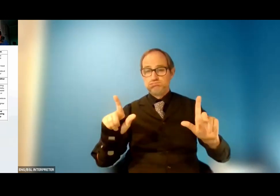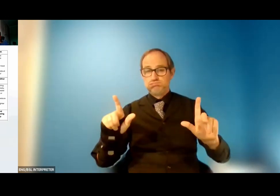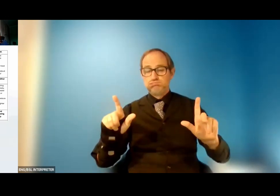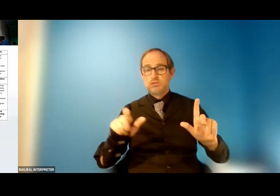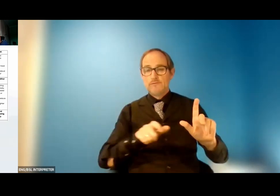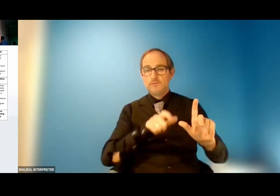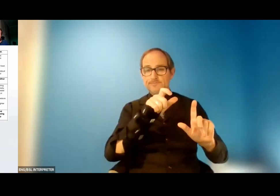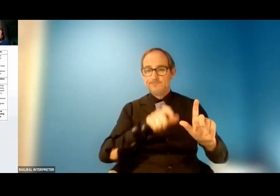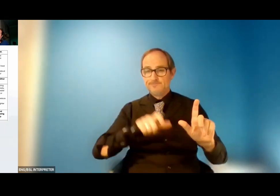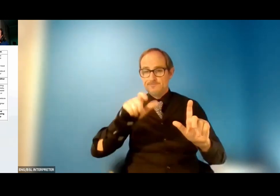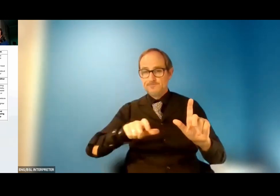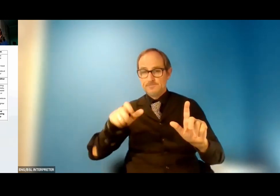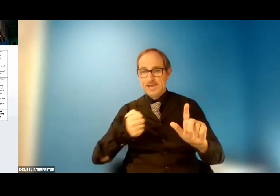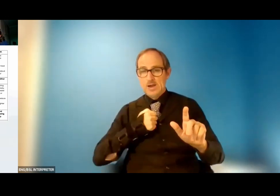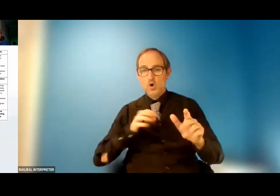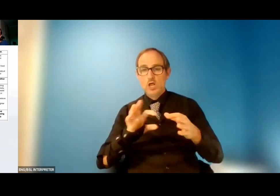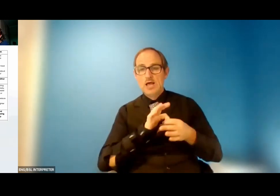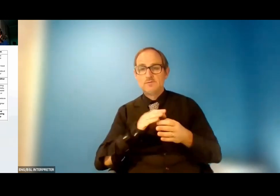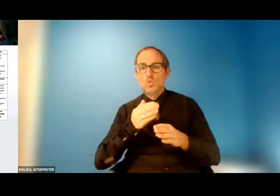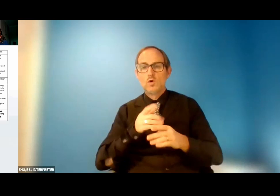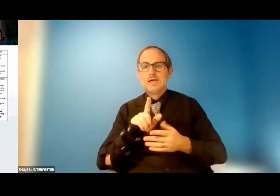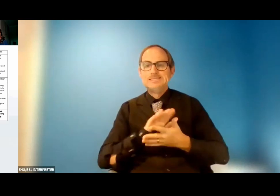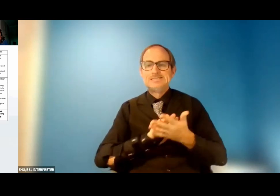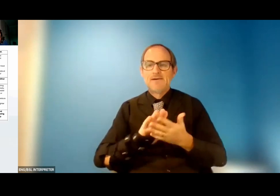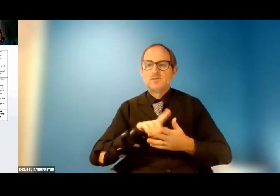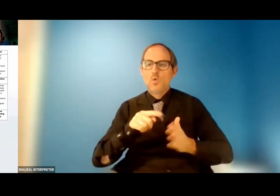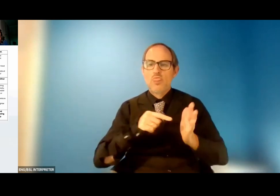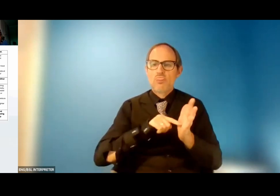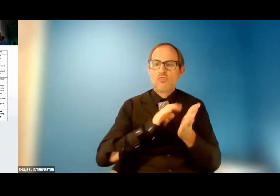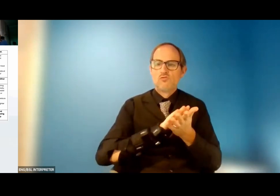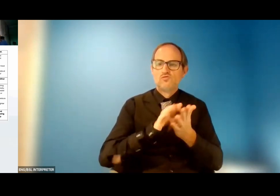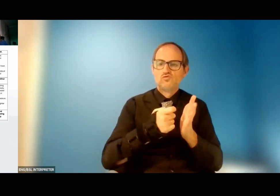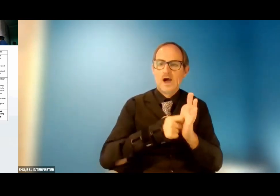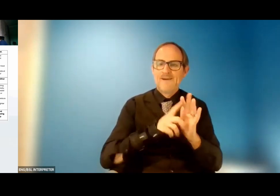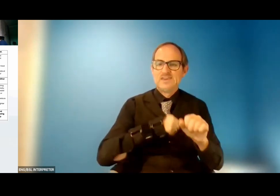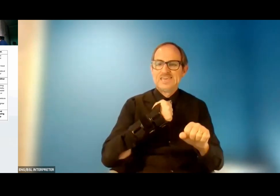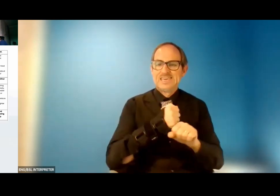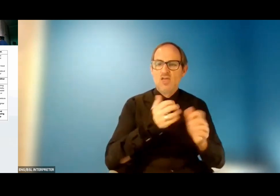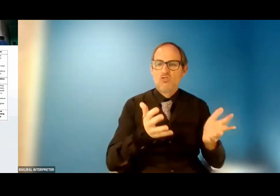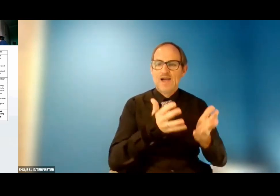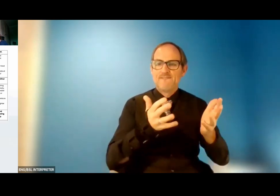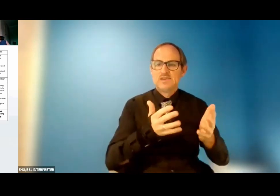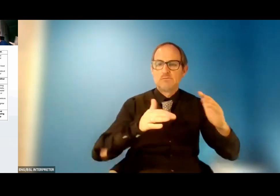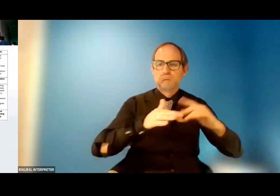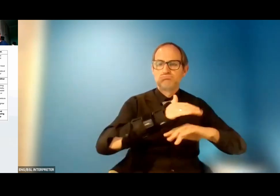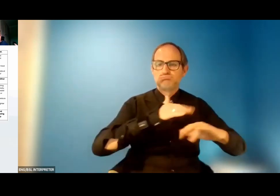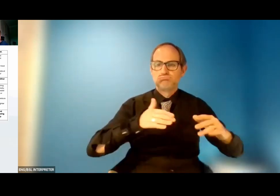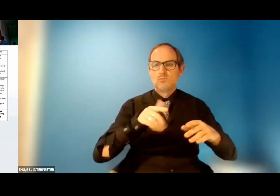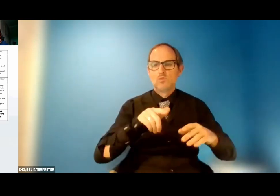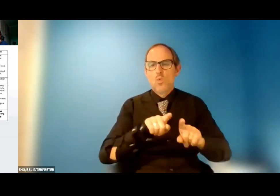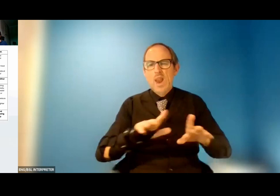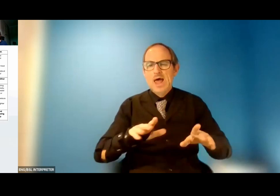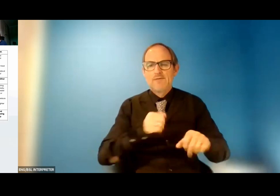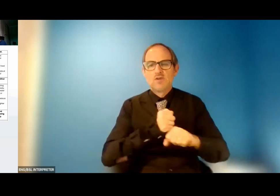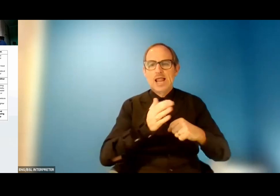work so far, these definitions of what thriving could look like in Glasgow. And it's a really broad,